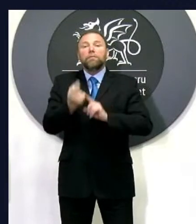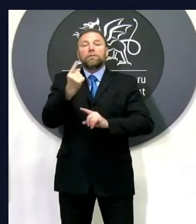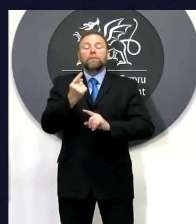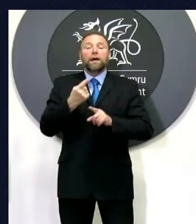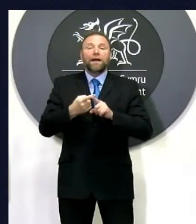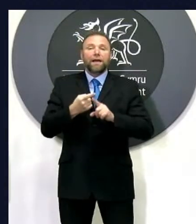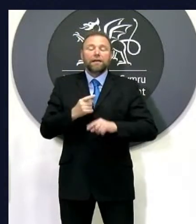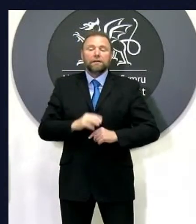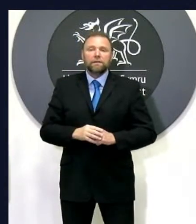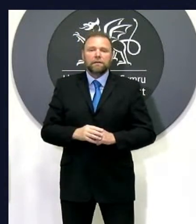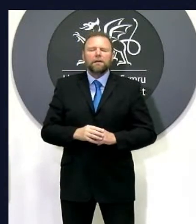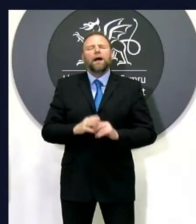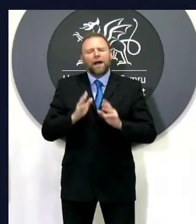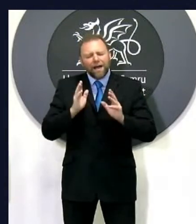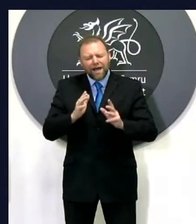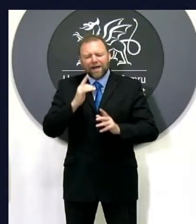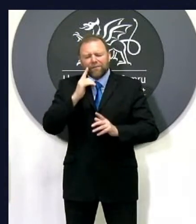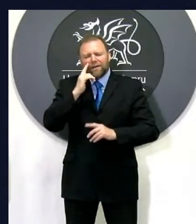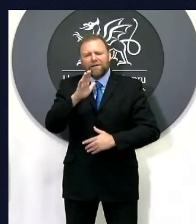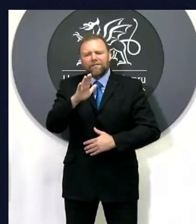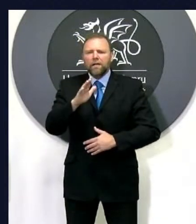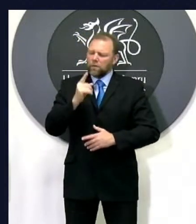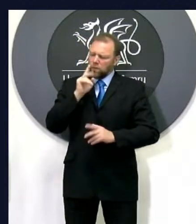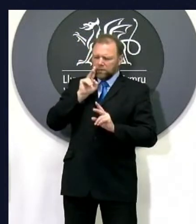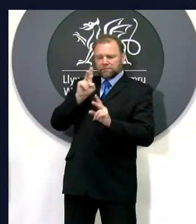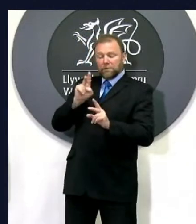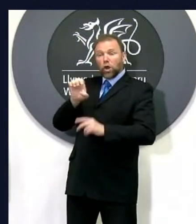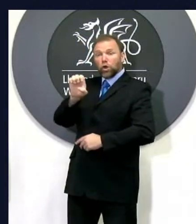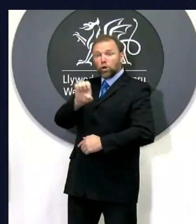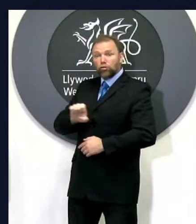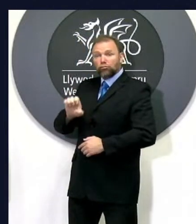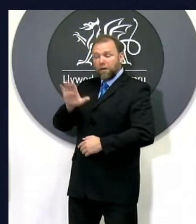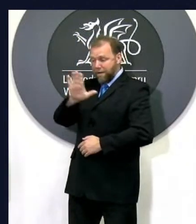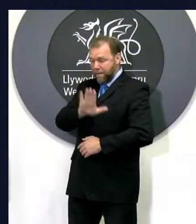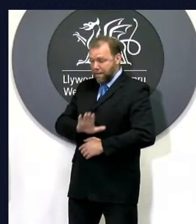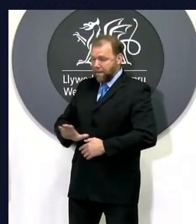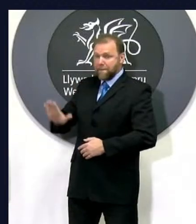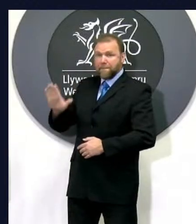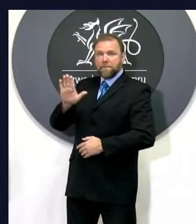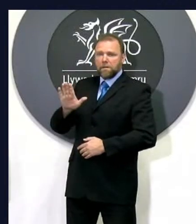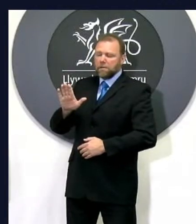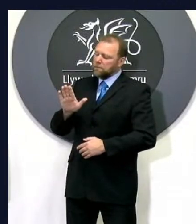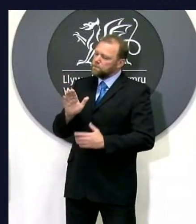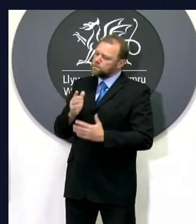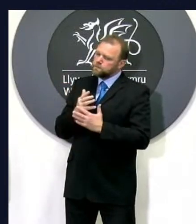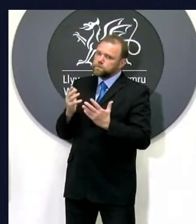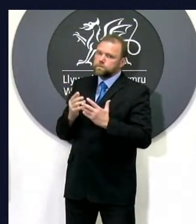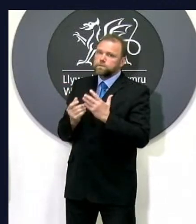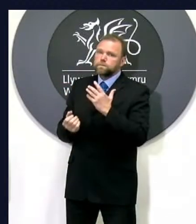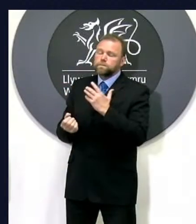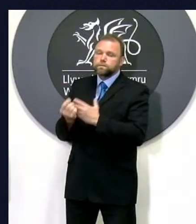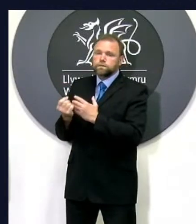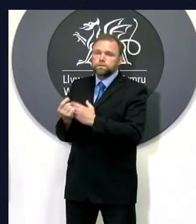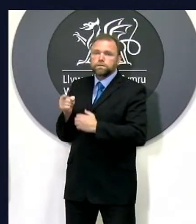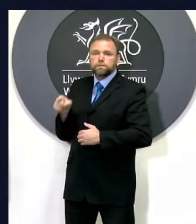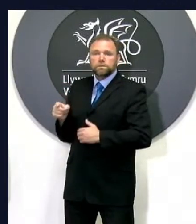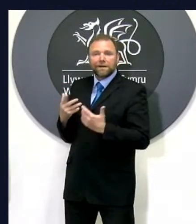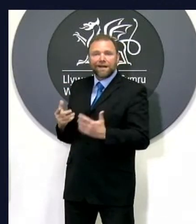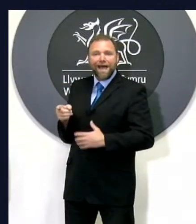been looking, of course, we do look across at Europe, and we're seeing in Europe, you know, many countries are experiencing the sort